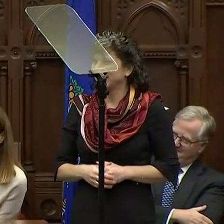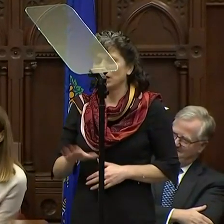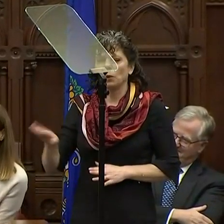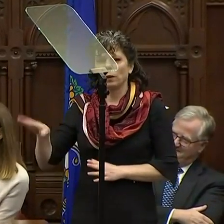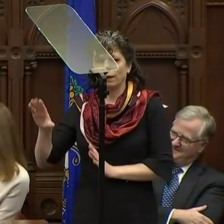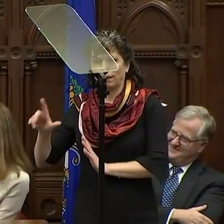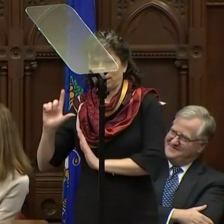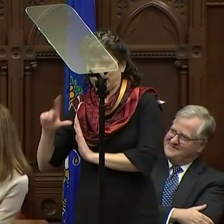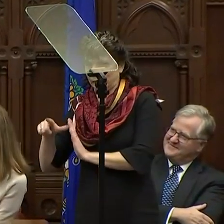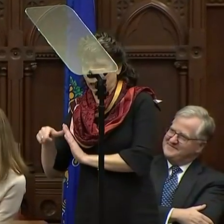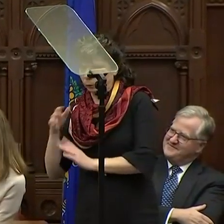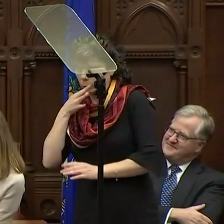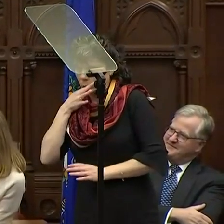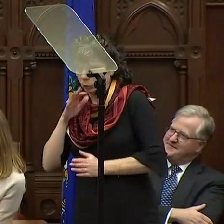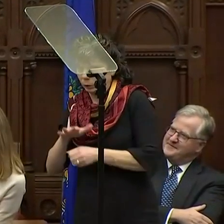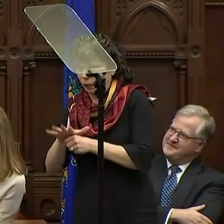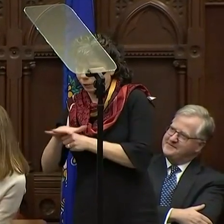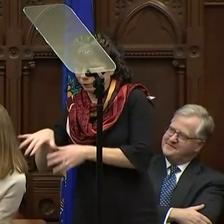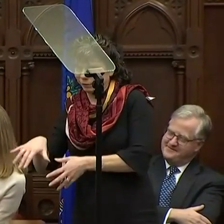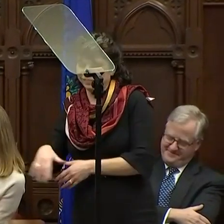We'll get this done soon enough.